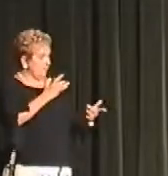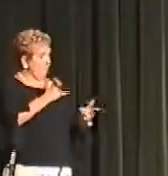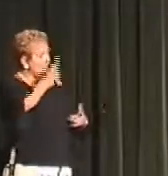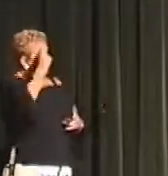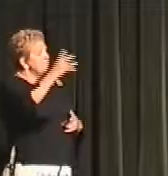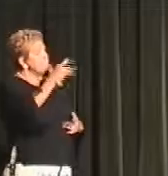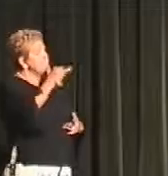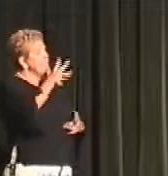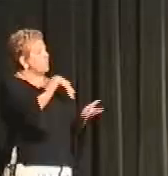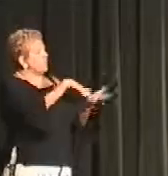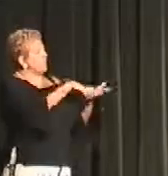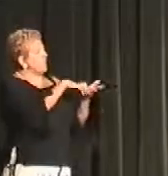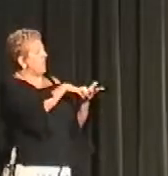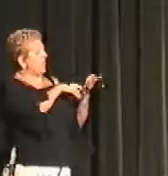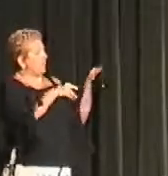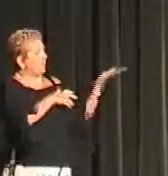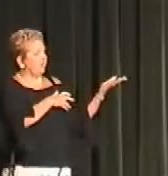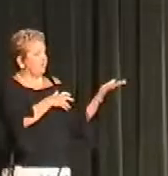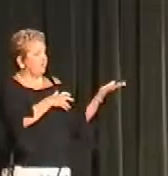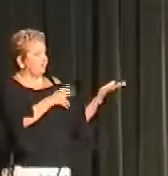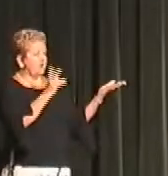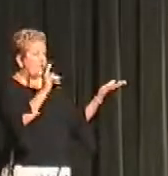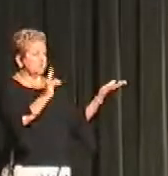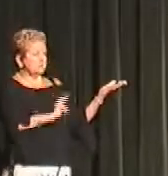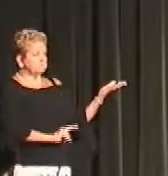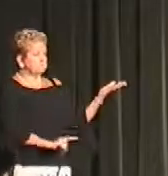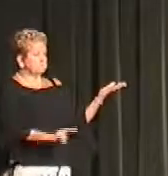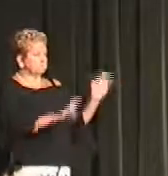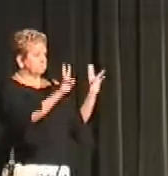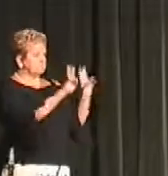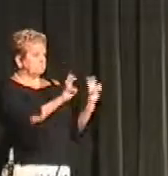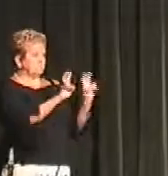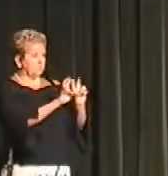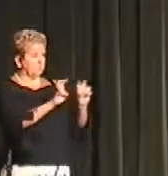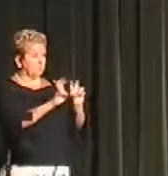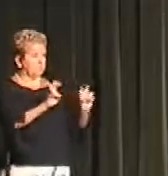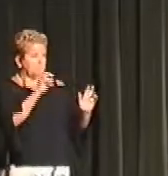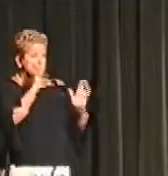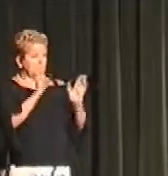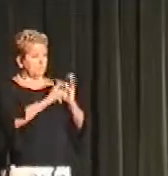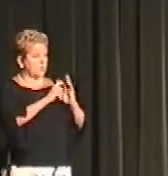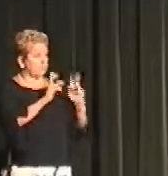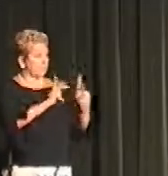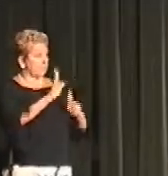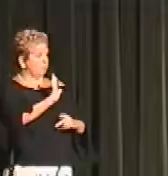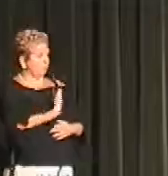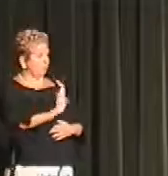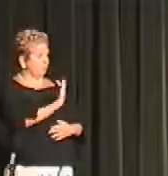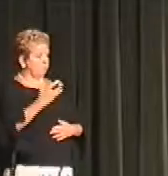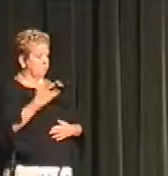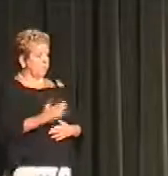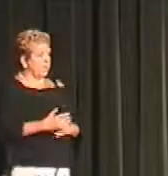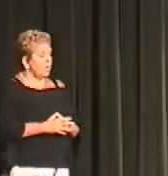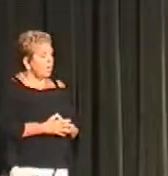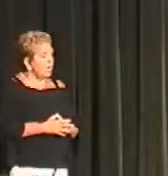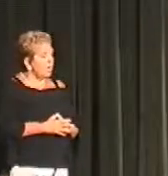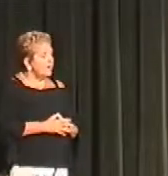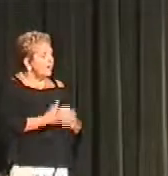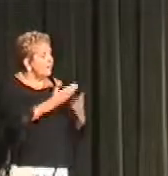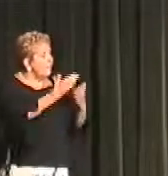and I became kind of an observer of people. Before I came to the program of Alcoholics Anonymous, I do not ever remember seeing a man